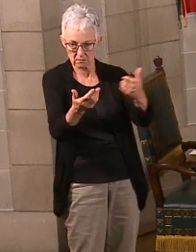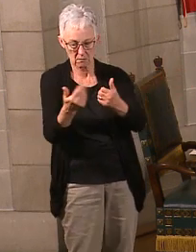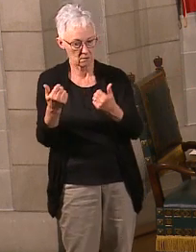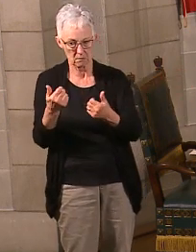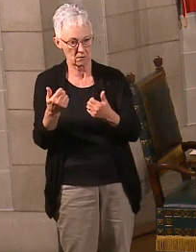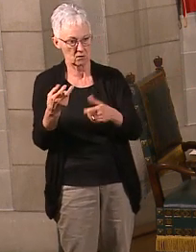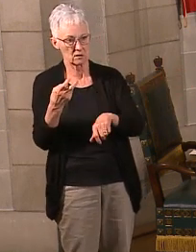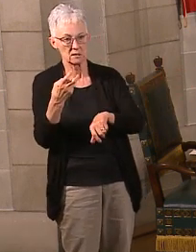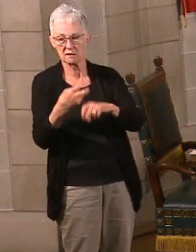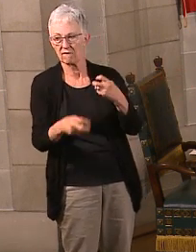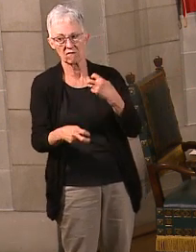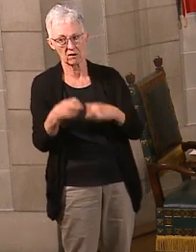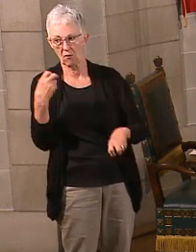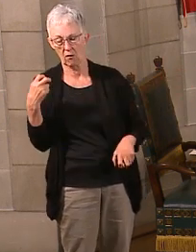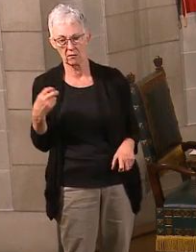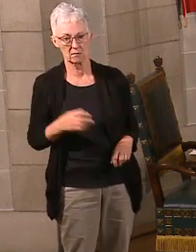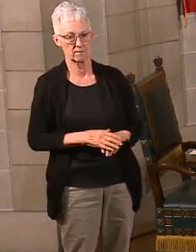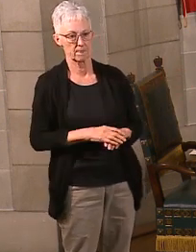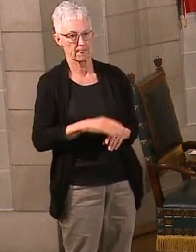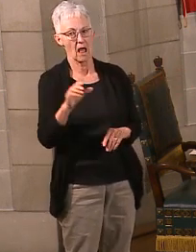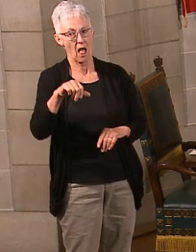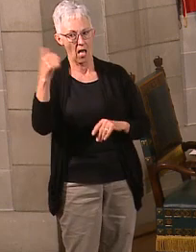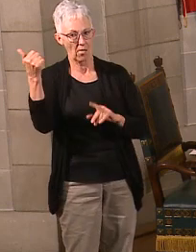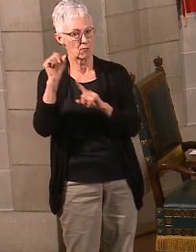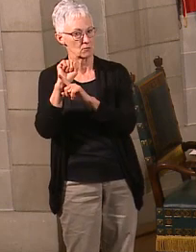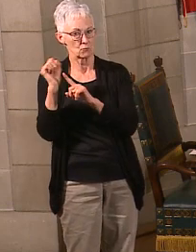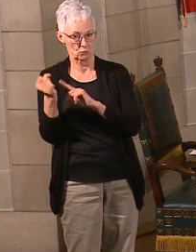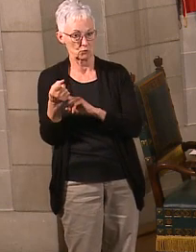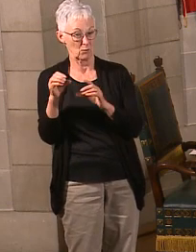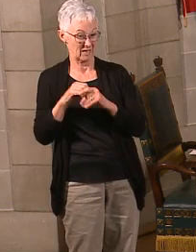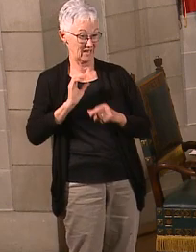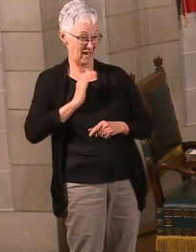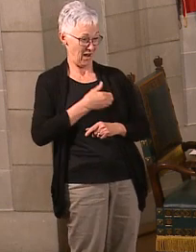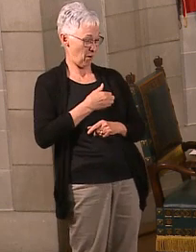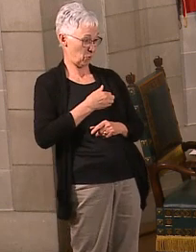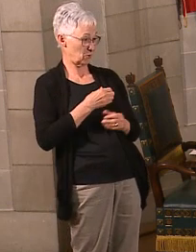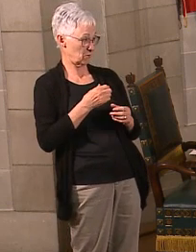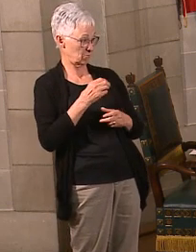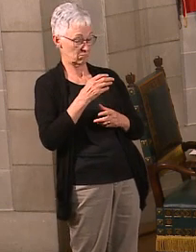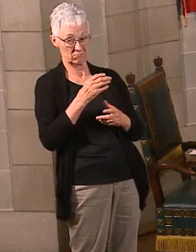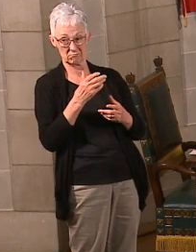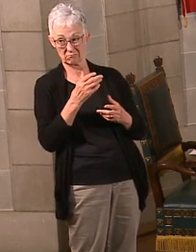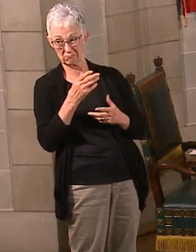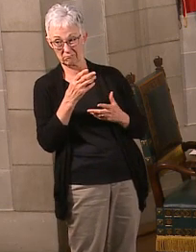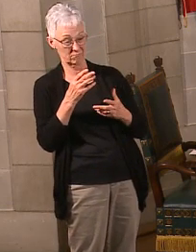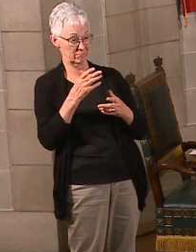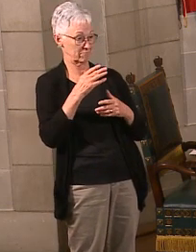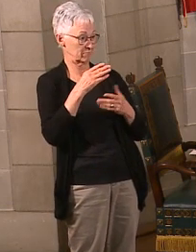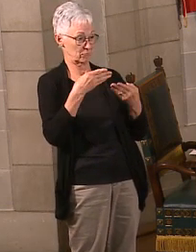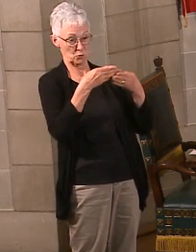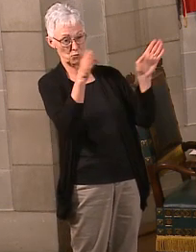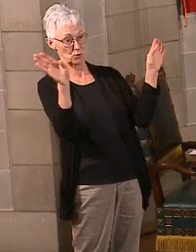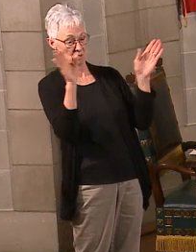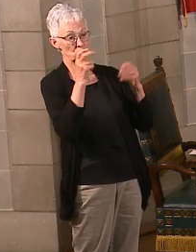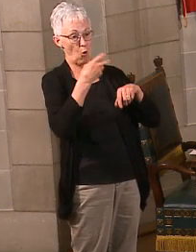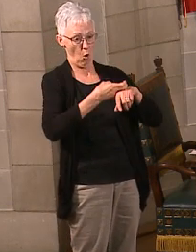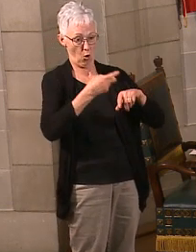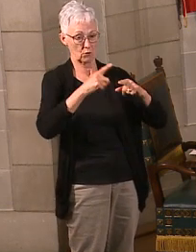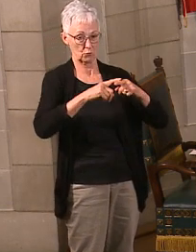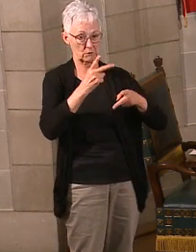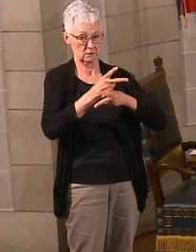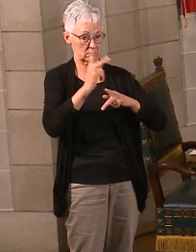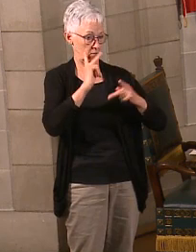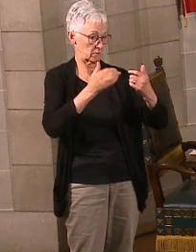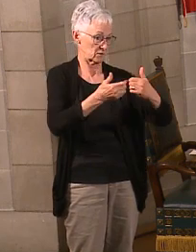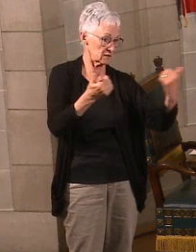in our society where it's not always possible to do that. We want to make sure, though, that we are paying attention to what's going